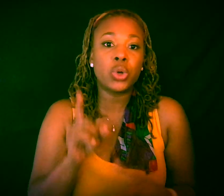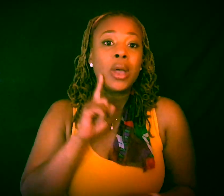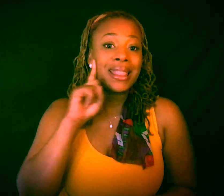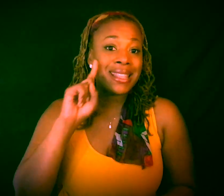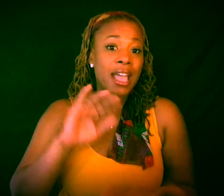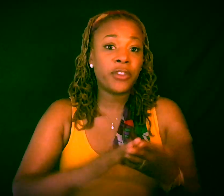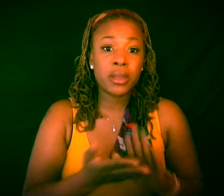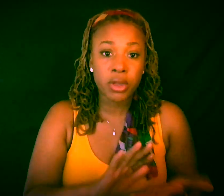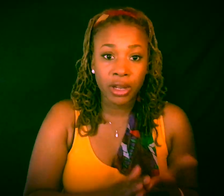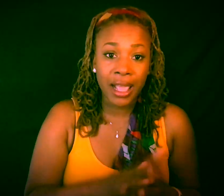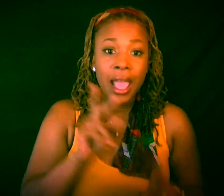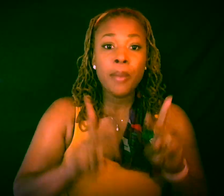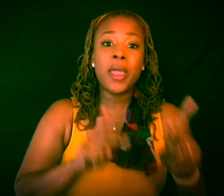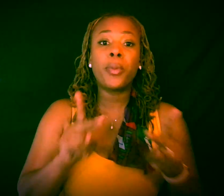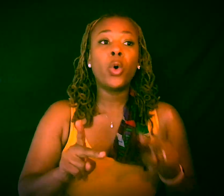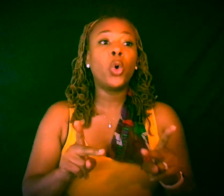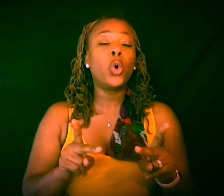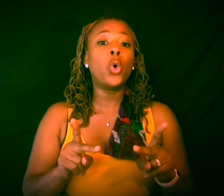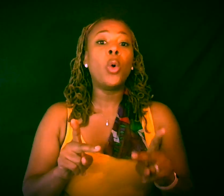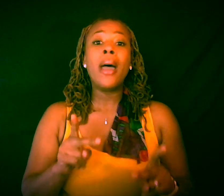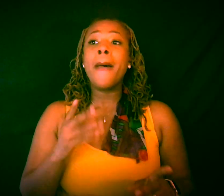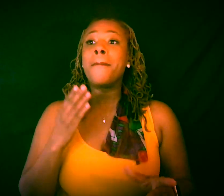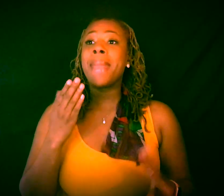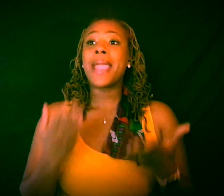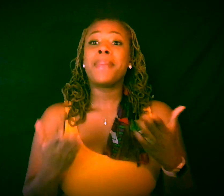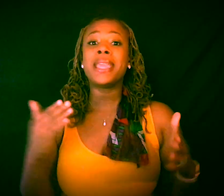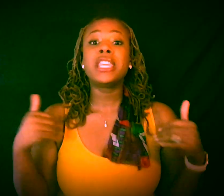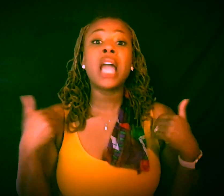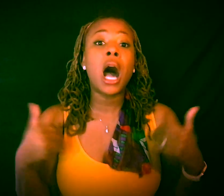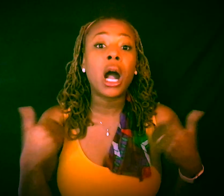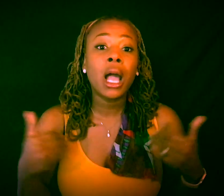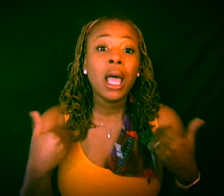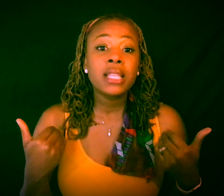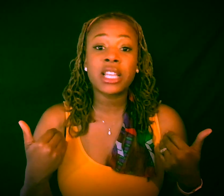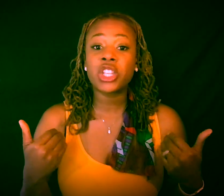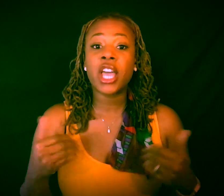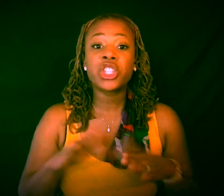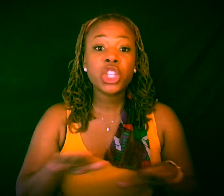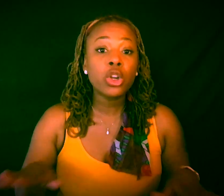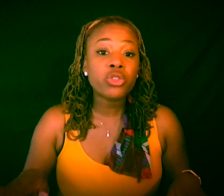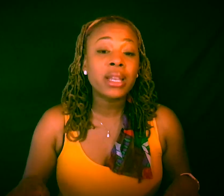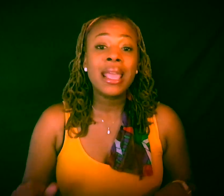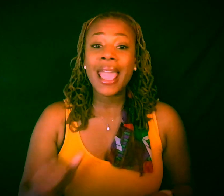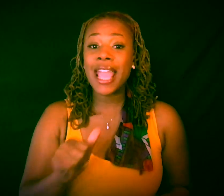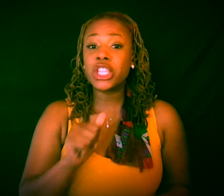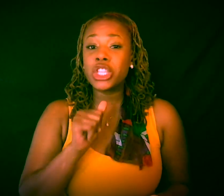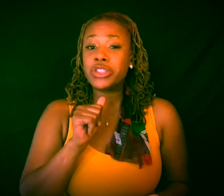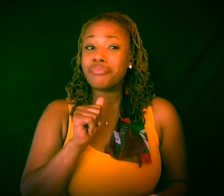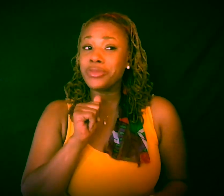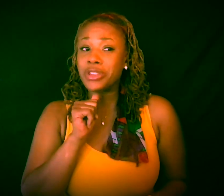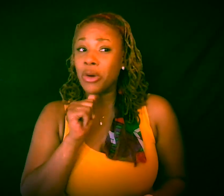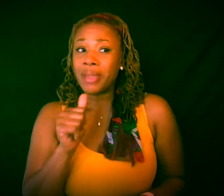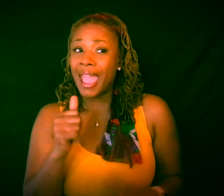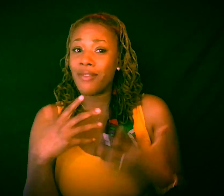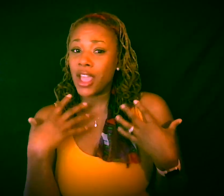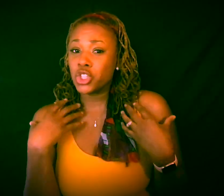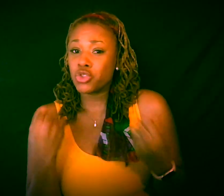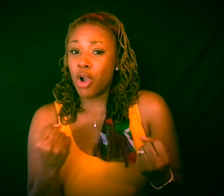the deaf community. People who may be young, such as children, and don't have a